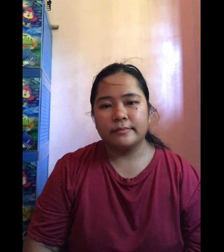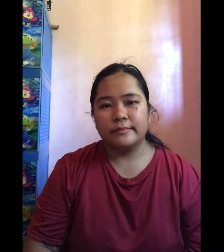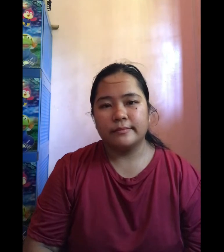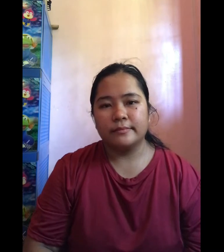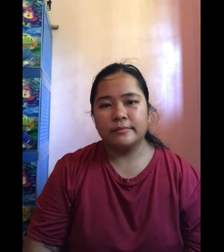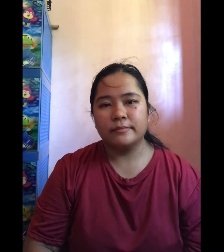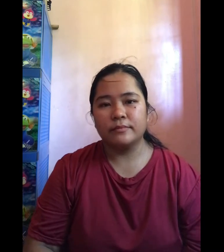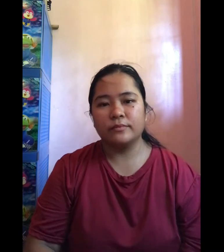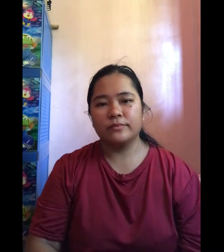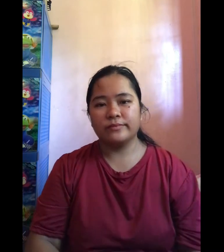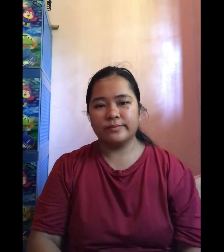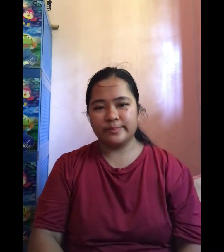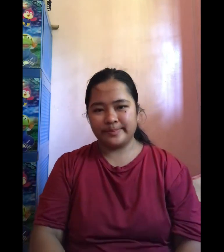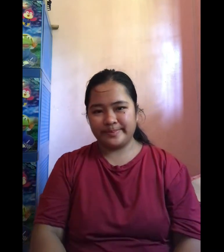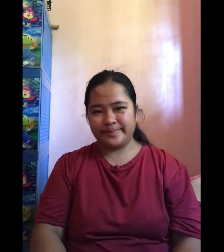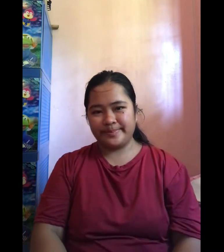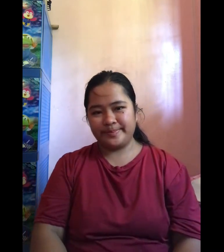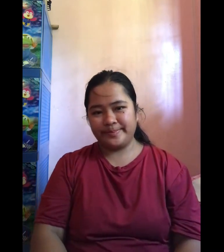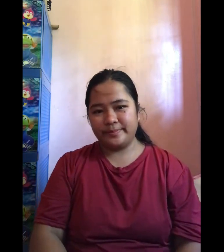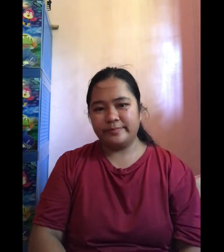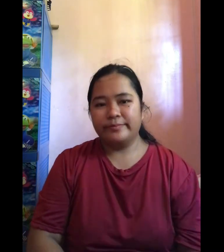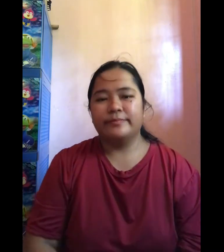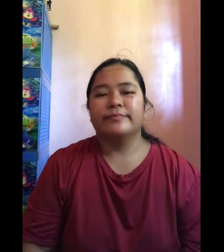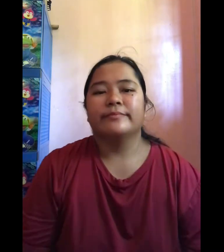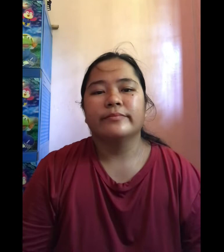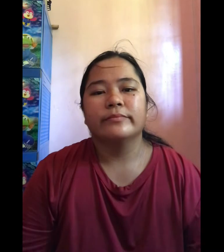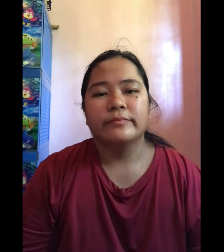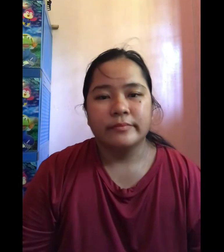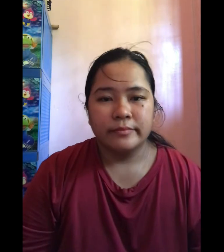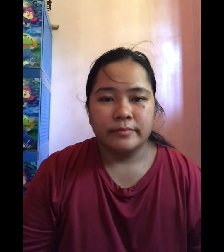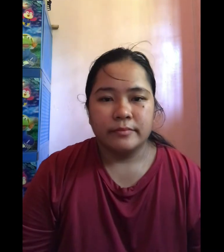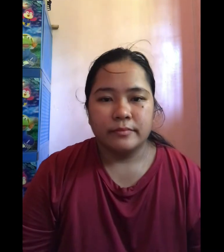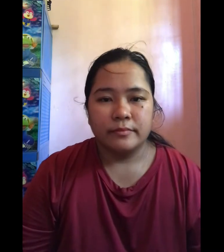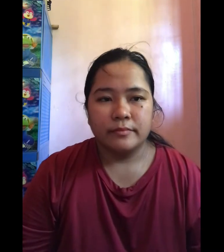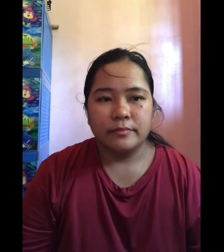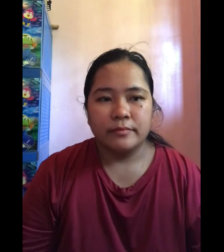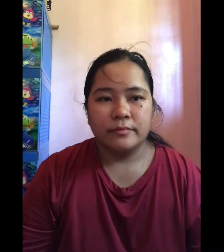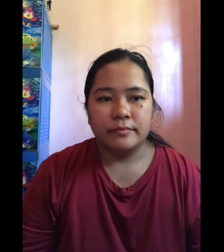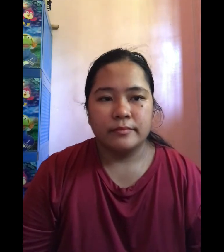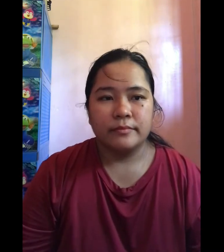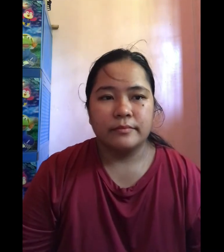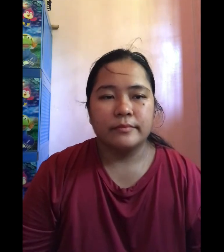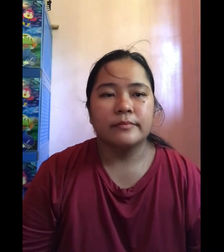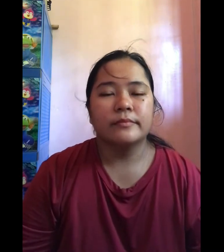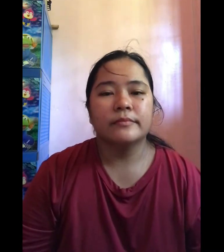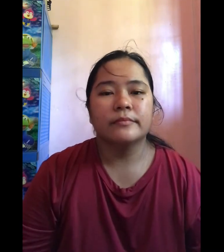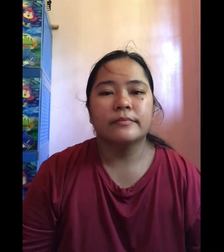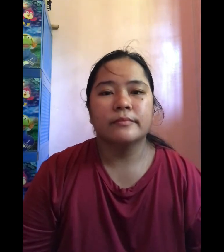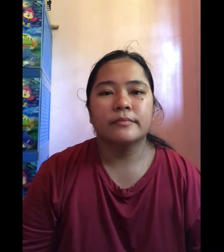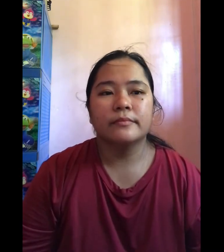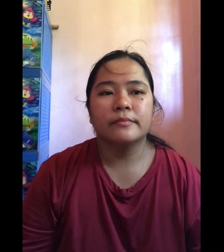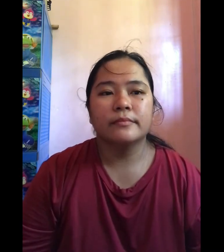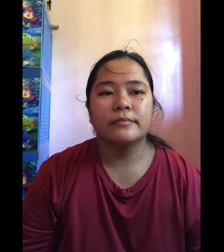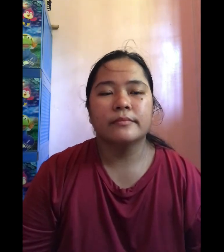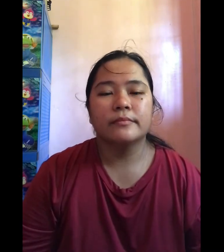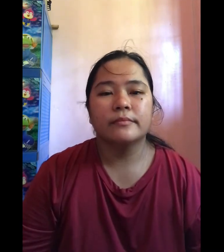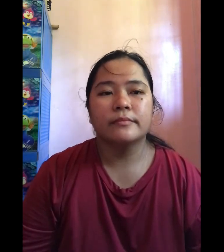is you got to dive into the deaf culture and you got to associate with deaf individuals in order to get a sign name, and only a deaf